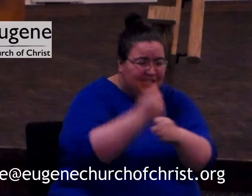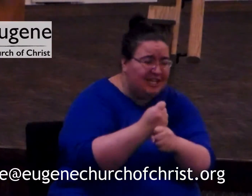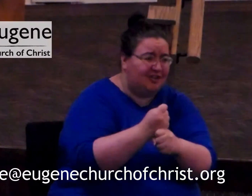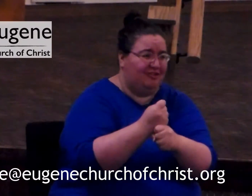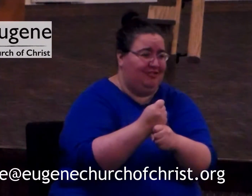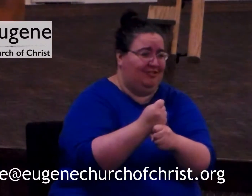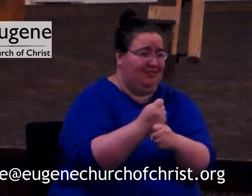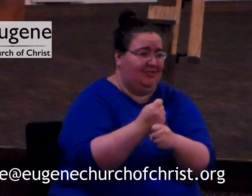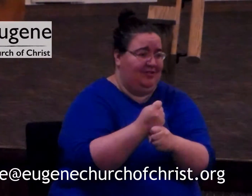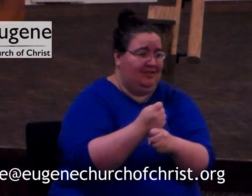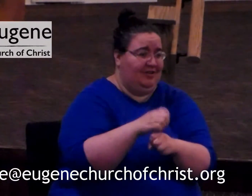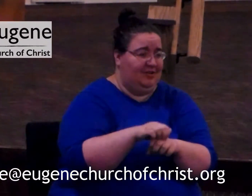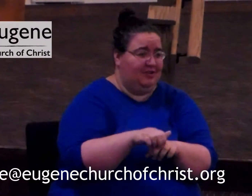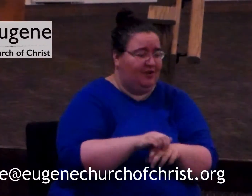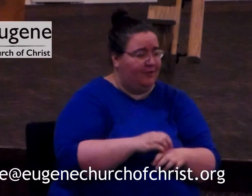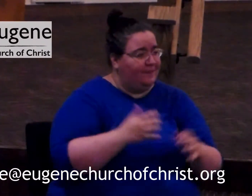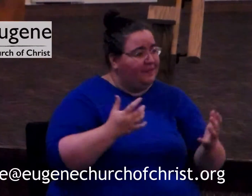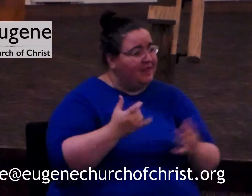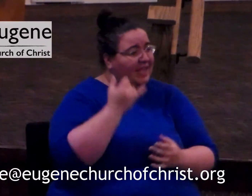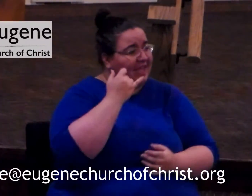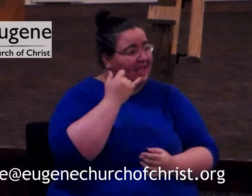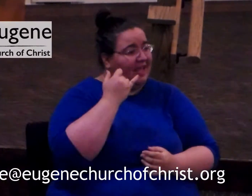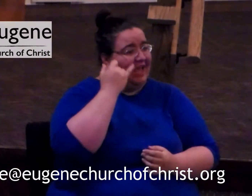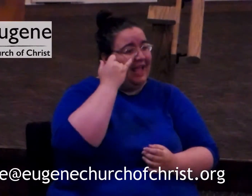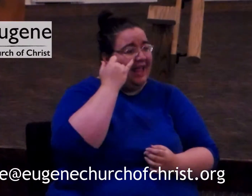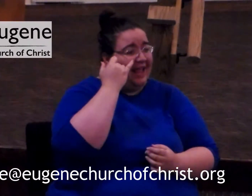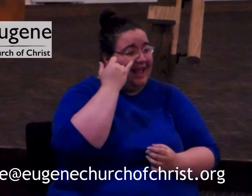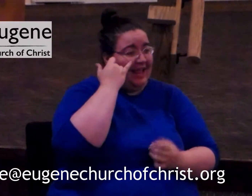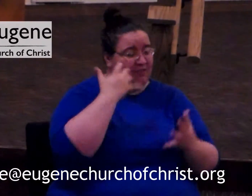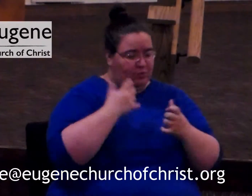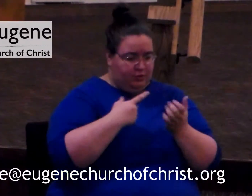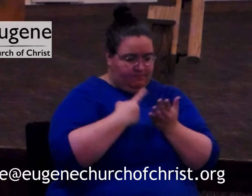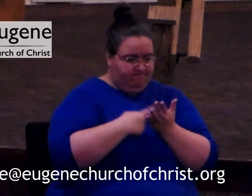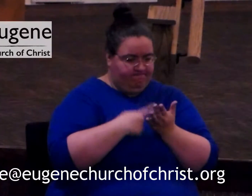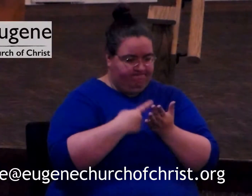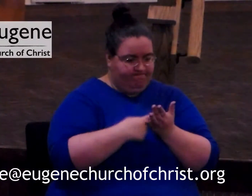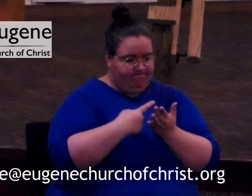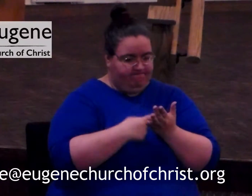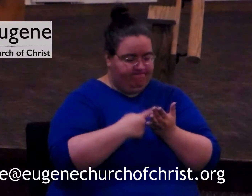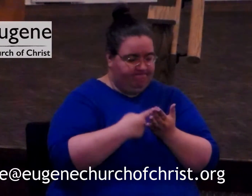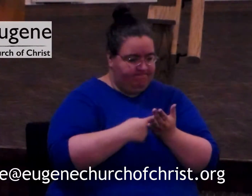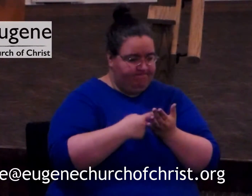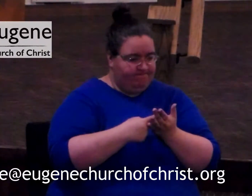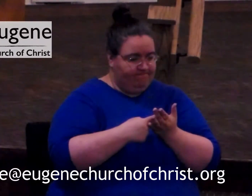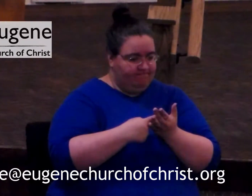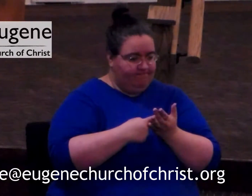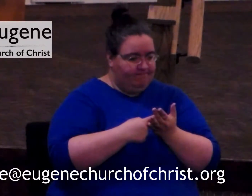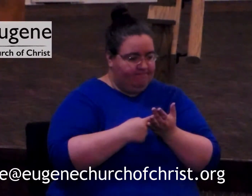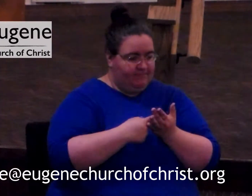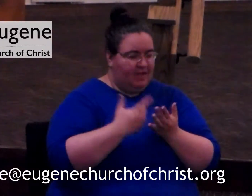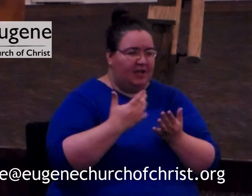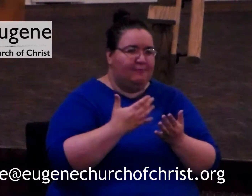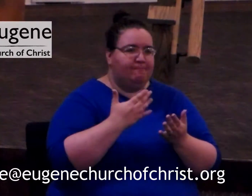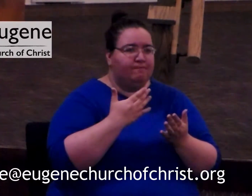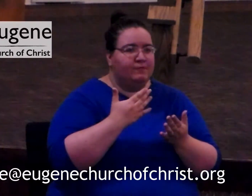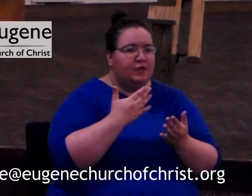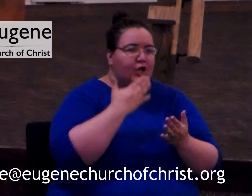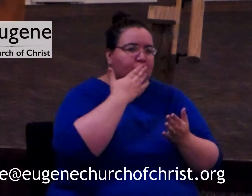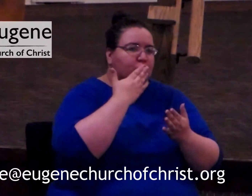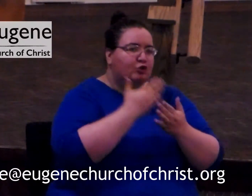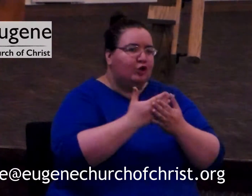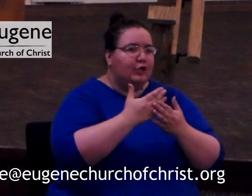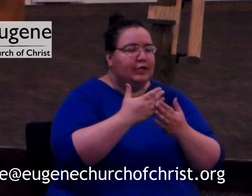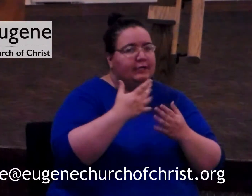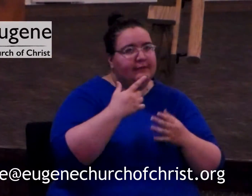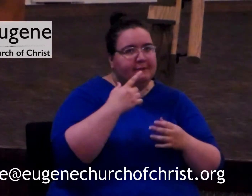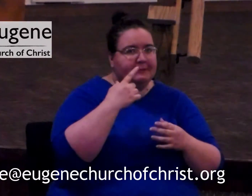practical discussion about spending, this is a bad idea. But this is not a moment for a practical discussion about spending. And you don't see